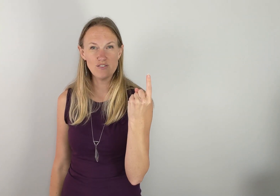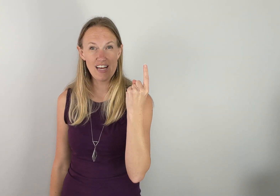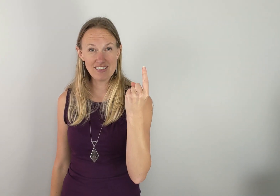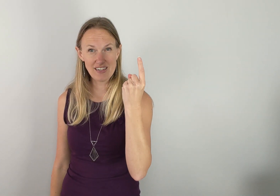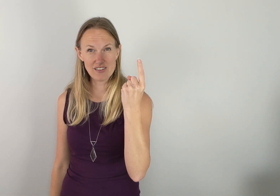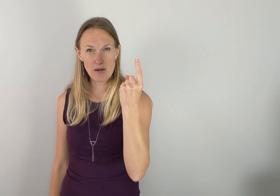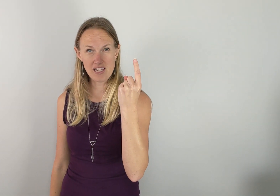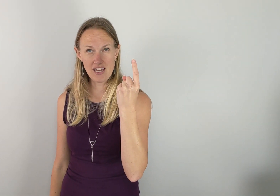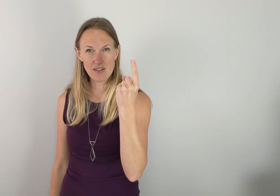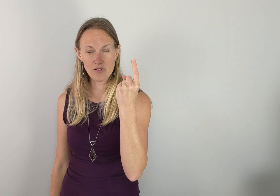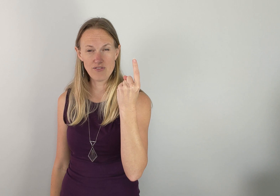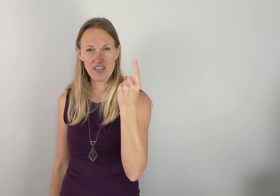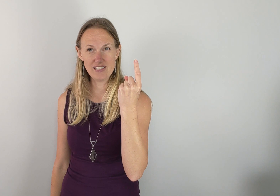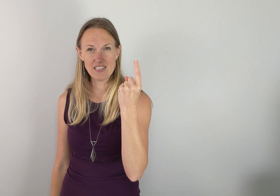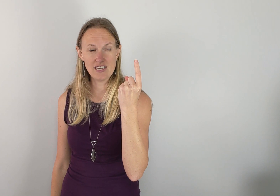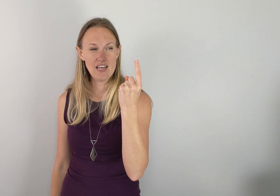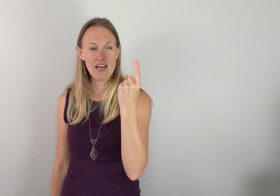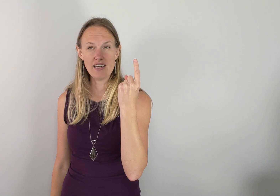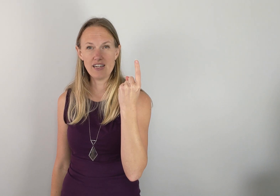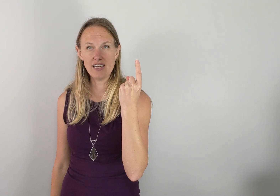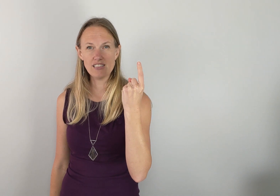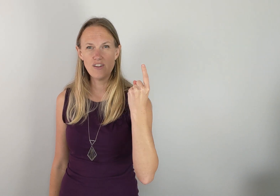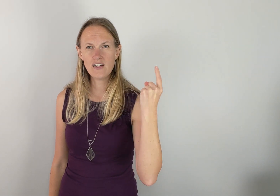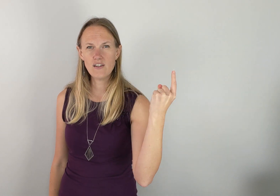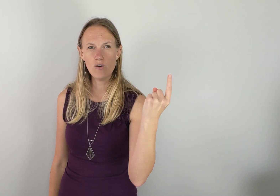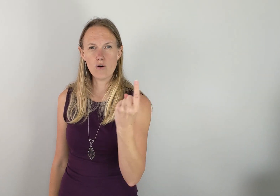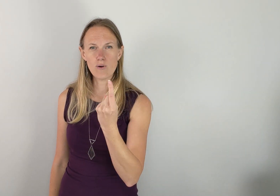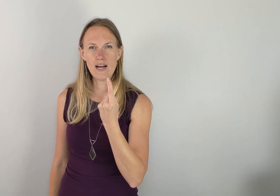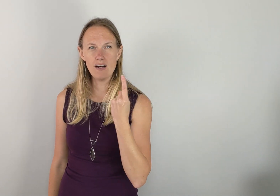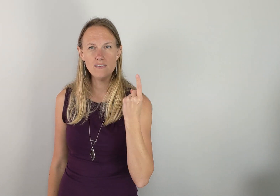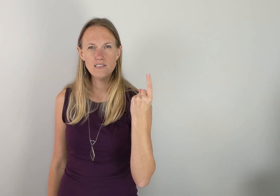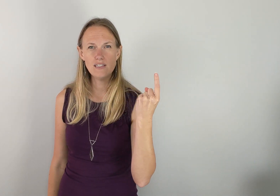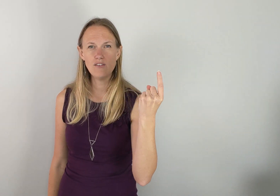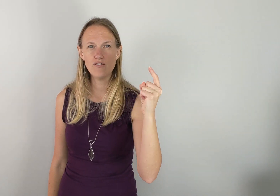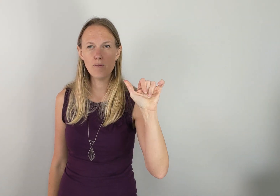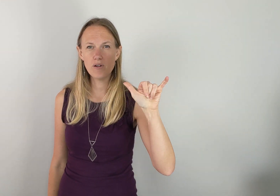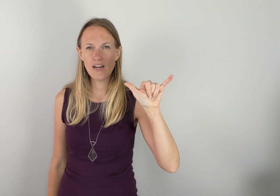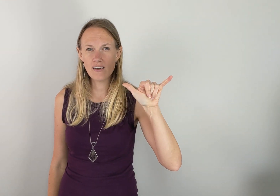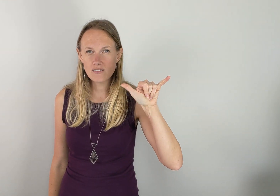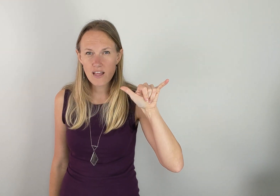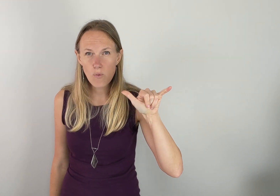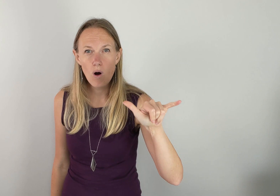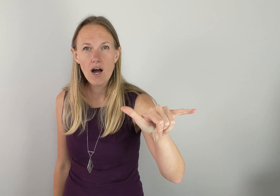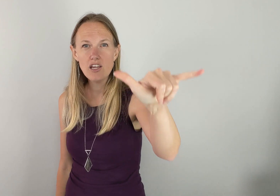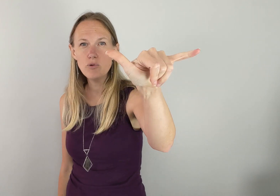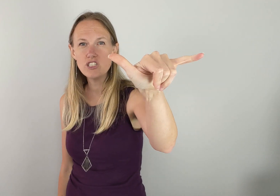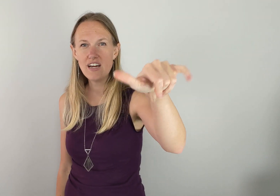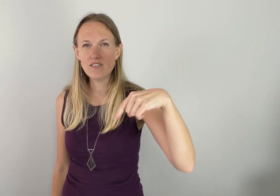that, you take your dominant hand with the fist and your index finger, you go around, then you flip it around, and that Y you push out,